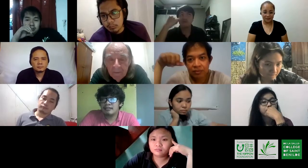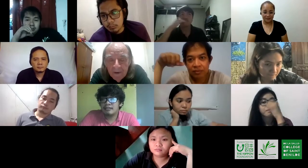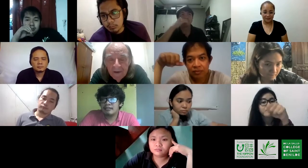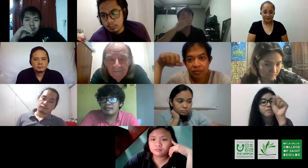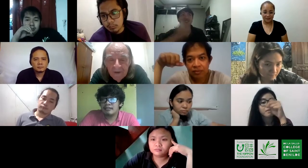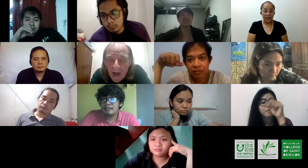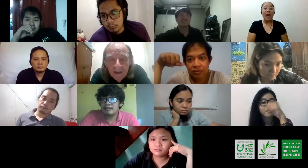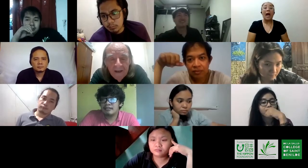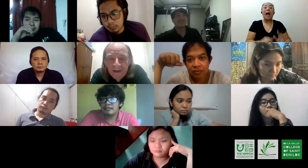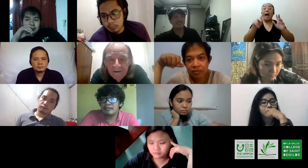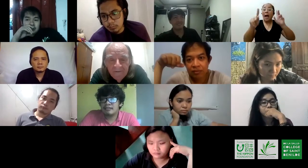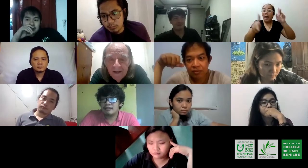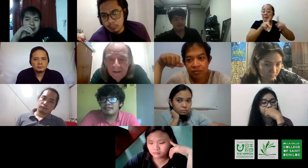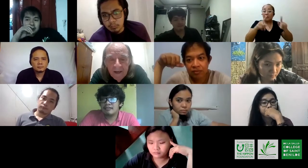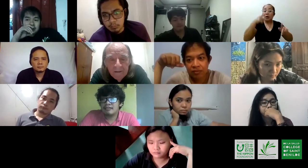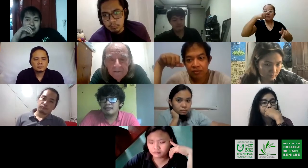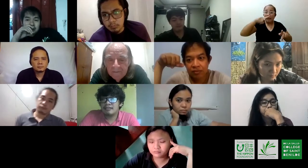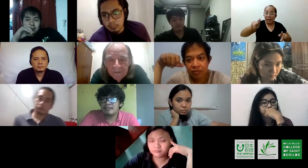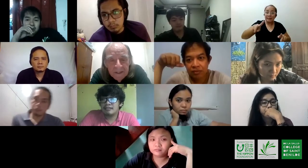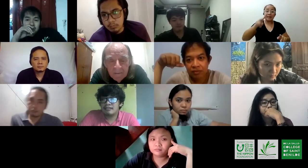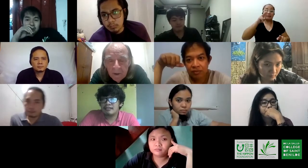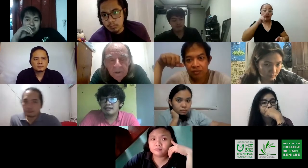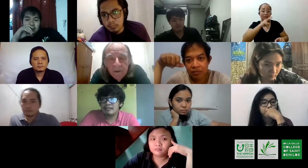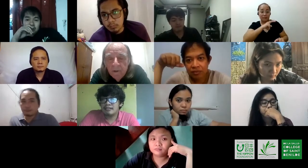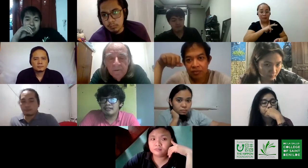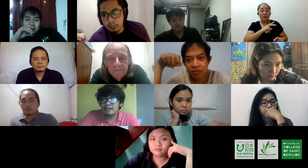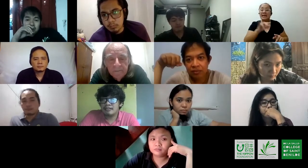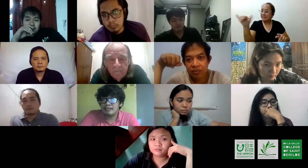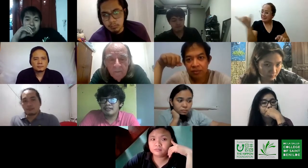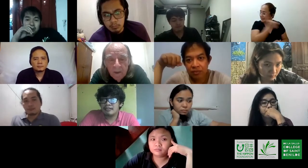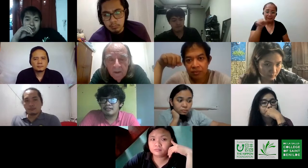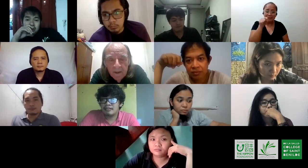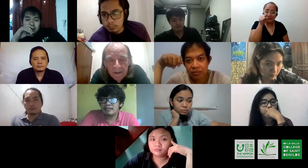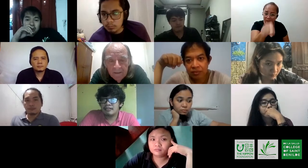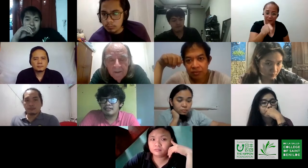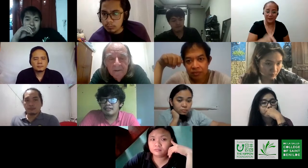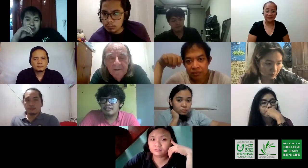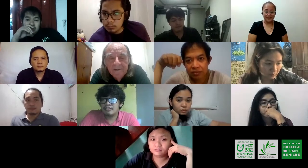Deaf people in Thailand and Vietnam, similar to you.